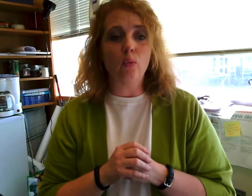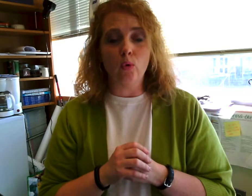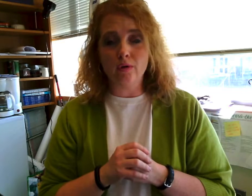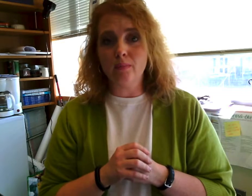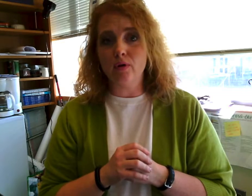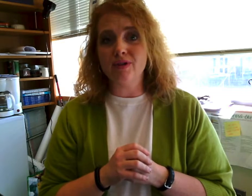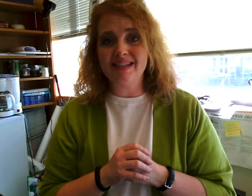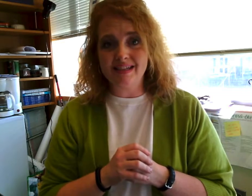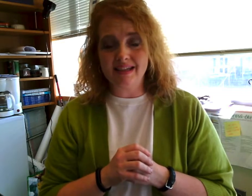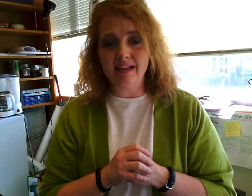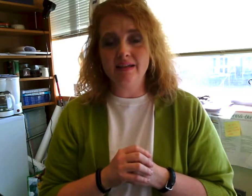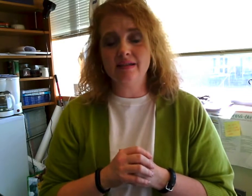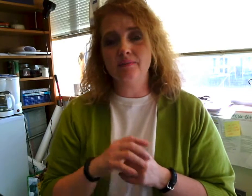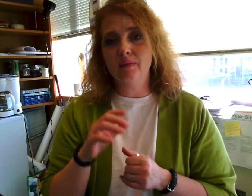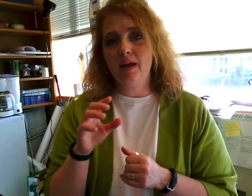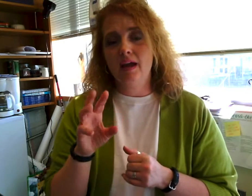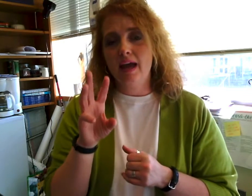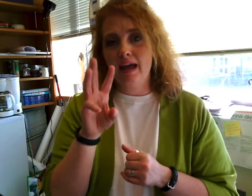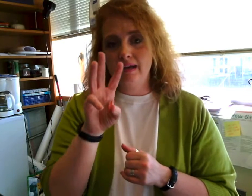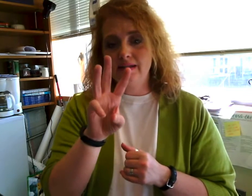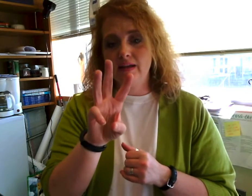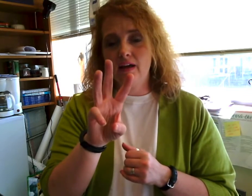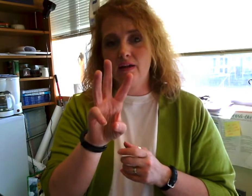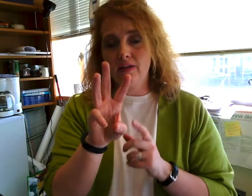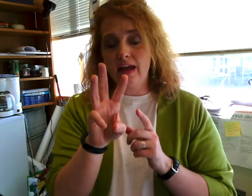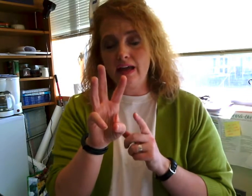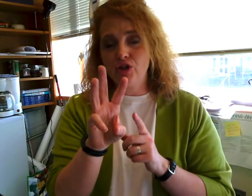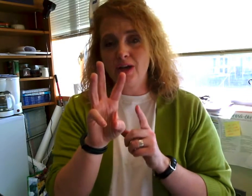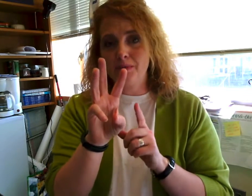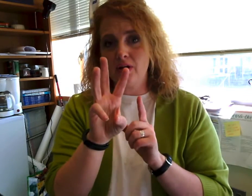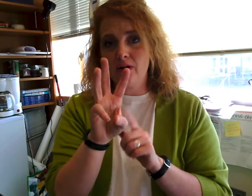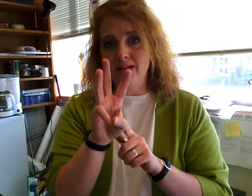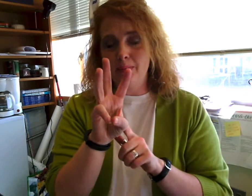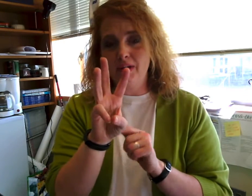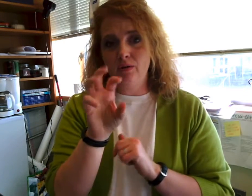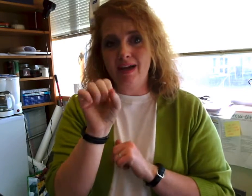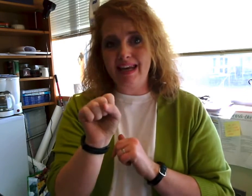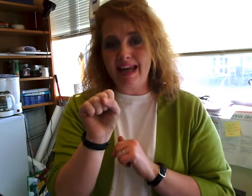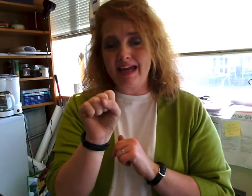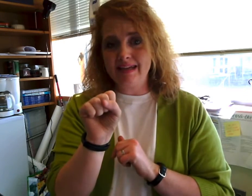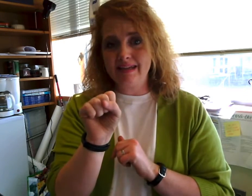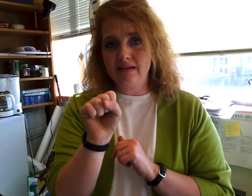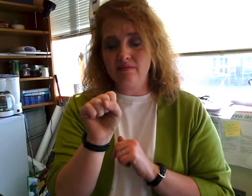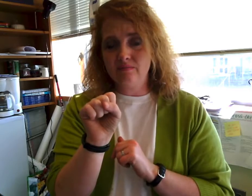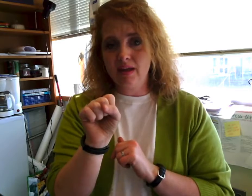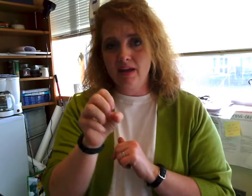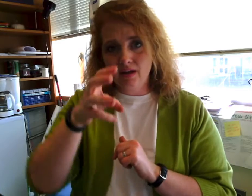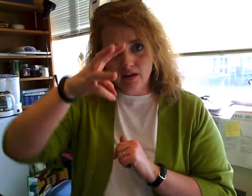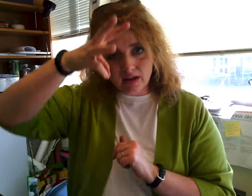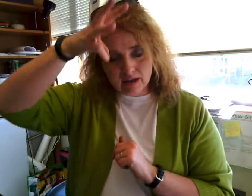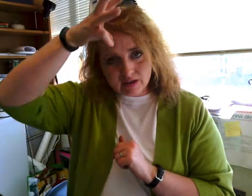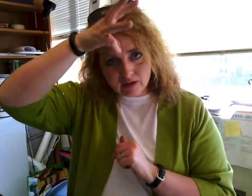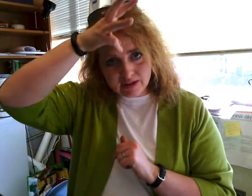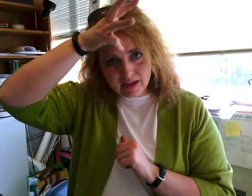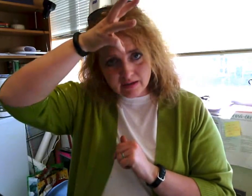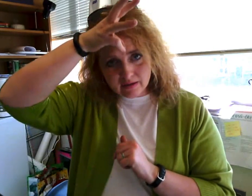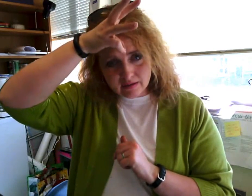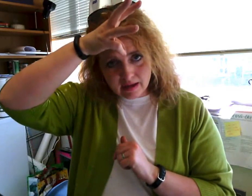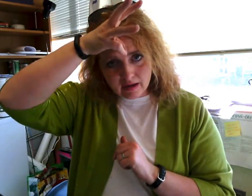or Waardenburger's disease, and it's the hand shapes are a W and an S. Starts here and